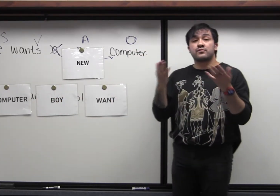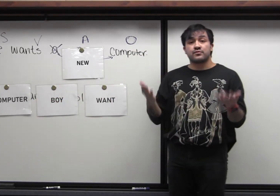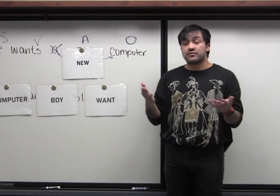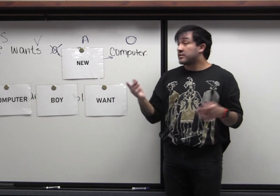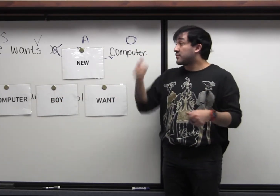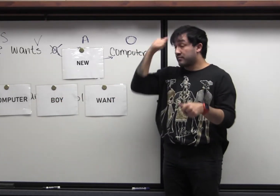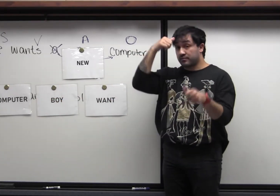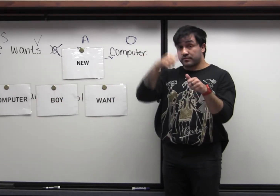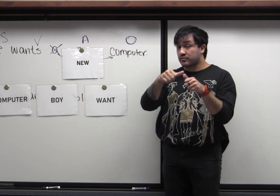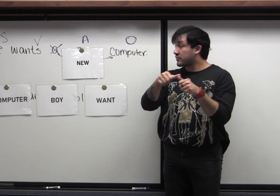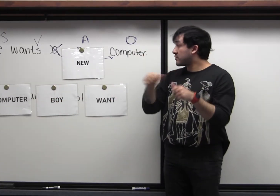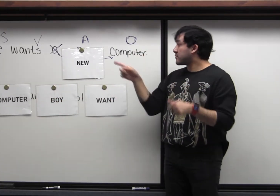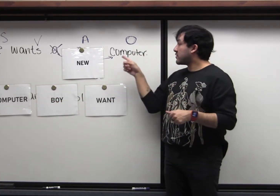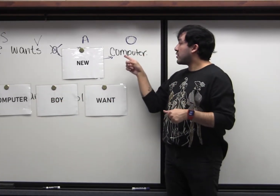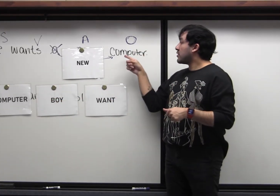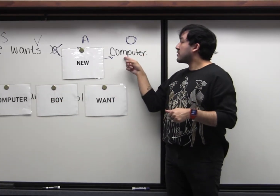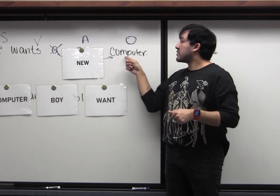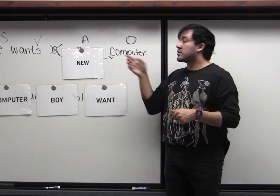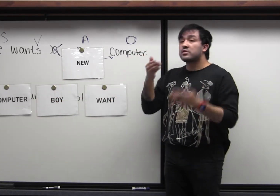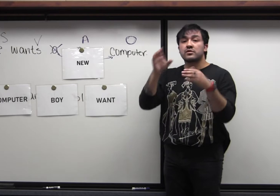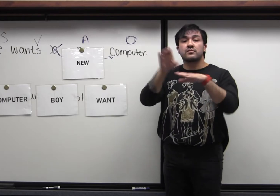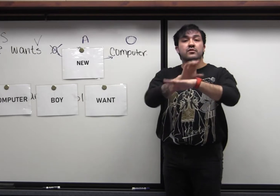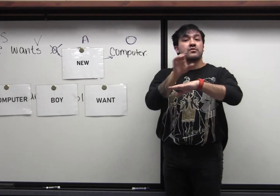sentence? Well, if we remember,